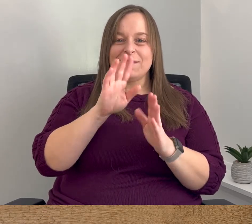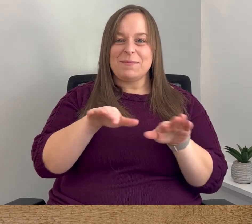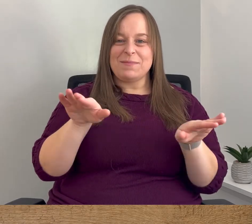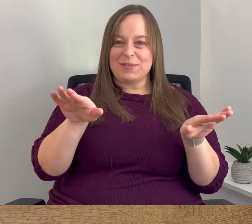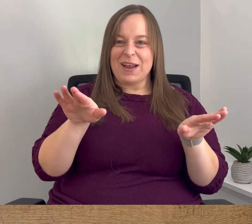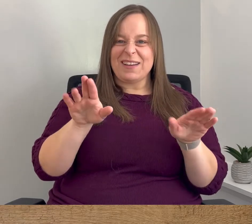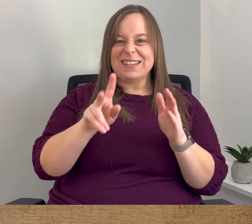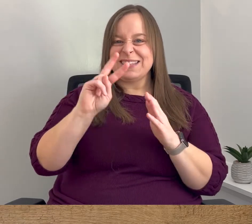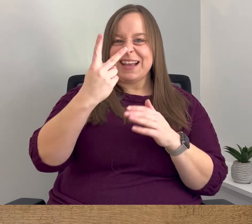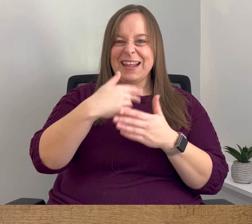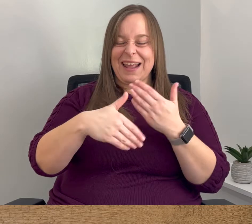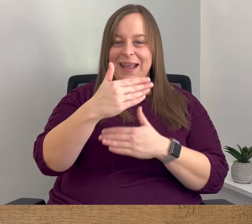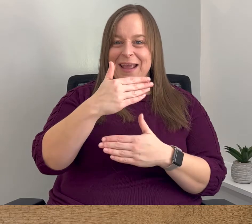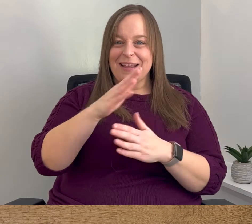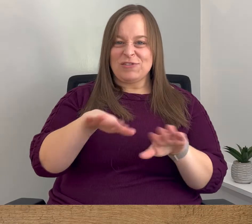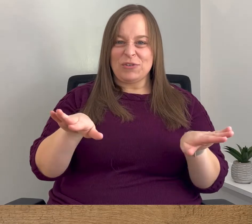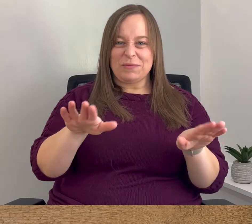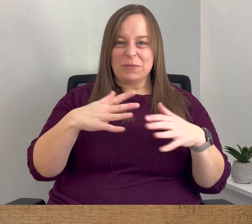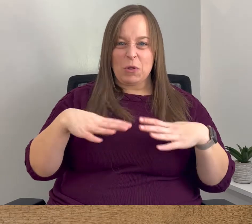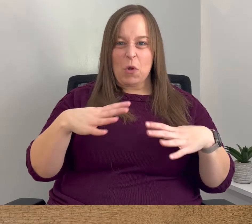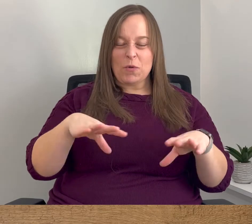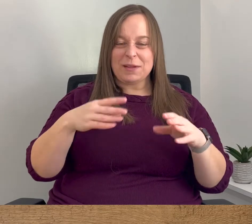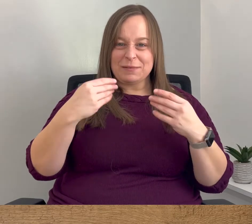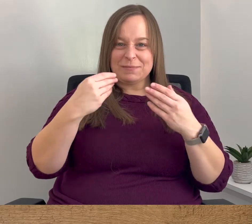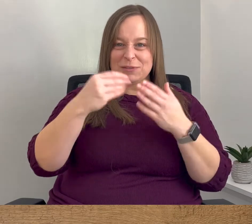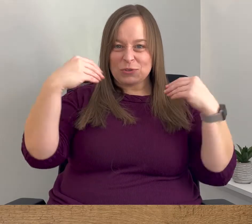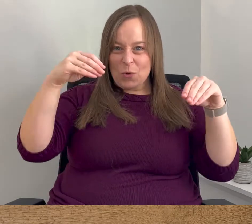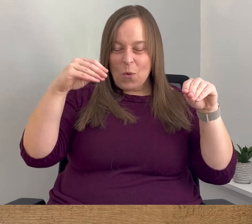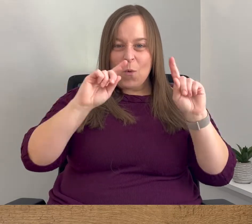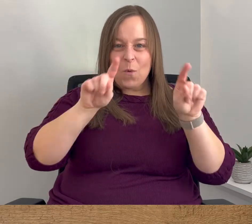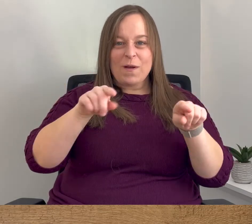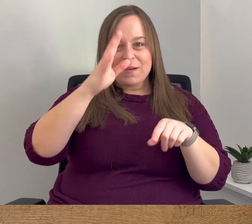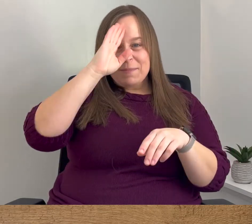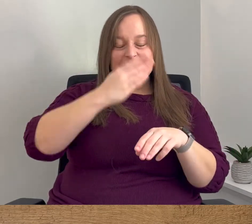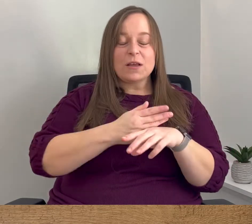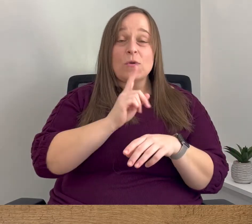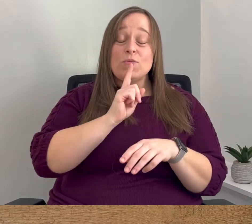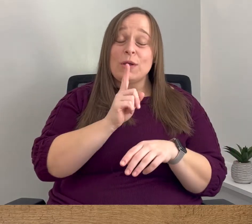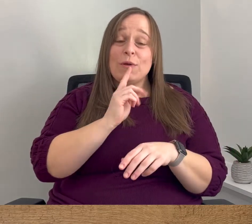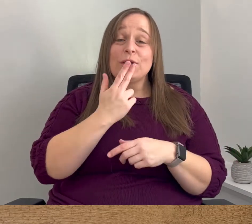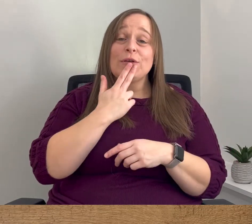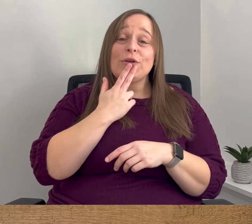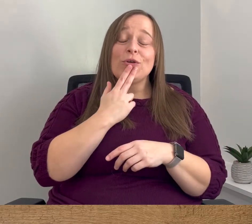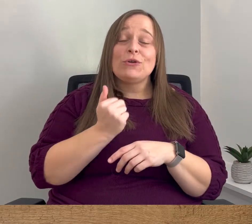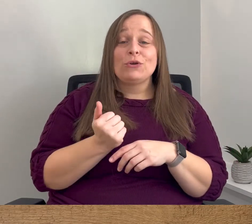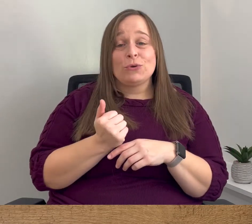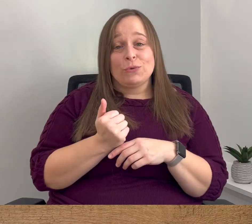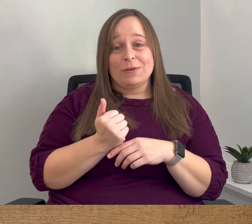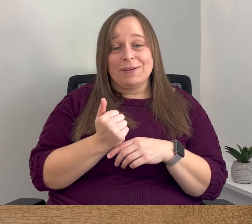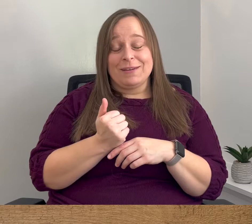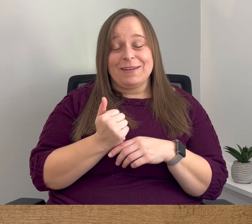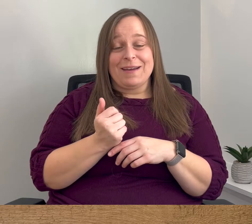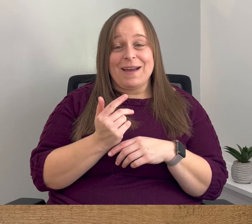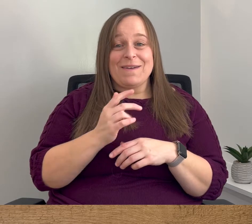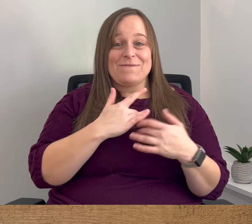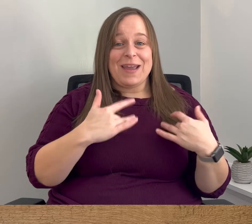Upon a Child, which is a secondhand children's clothing store, and got my son a really